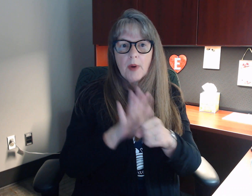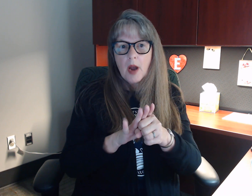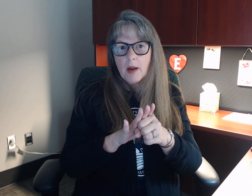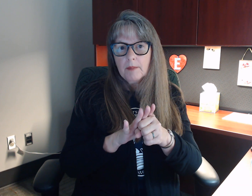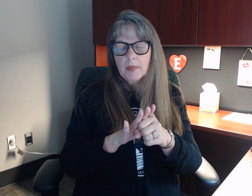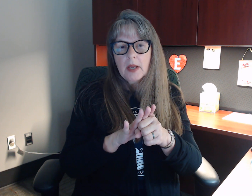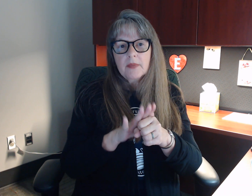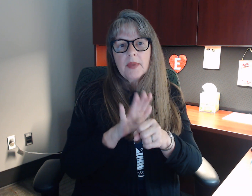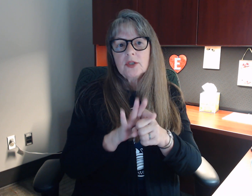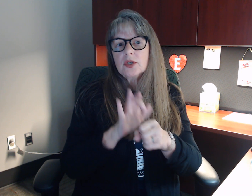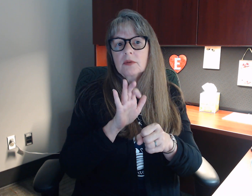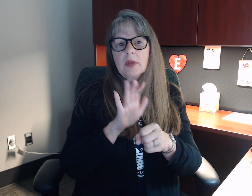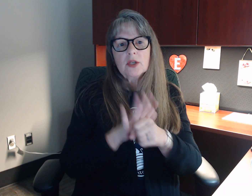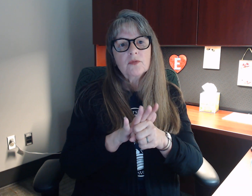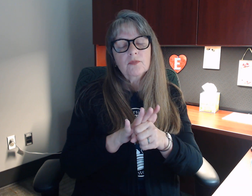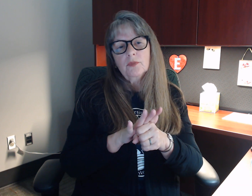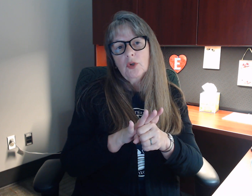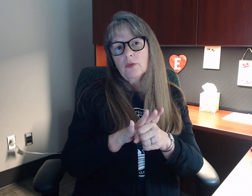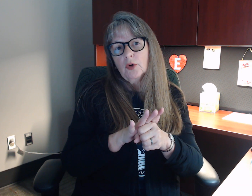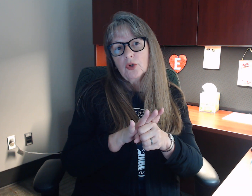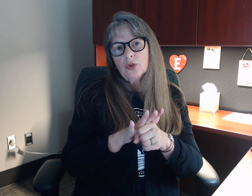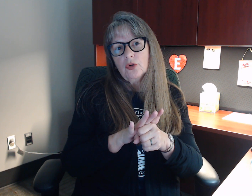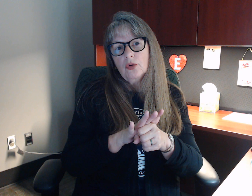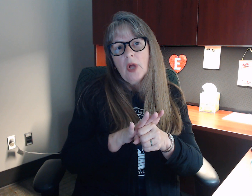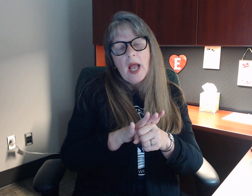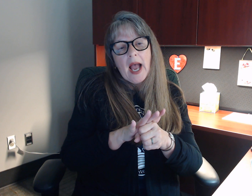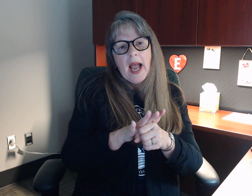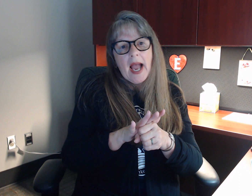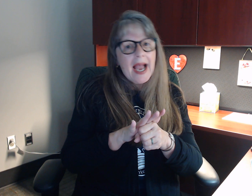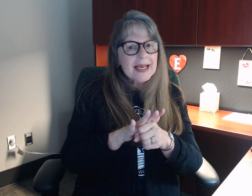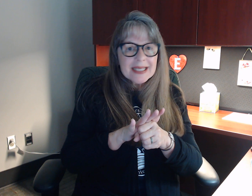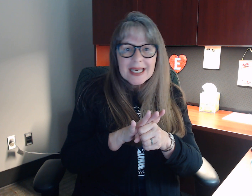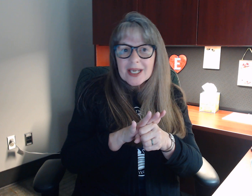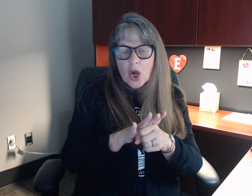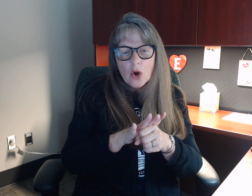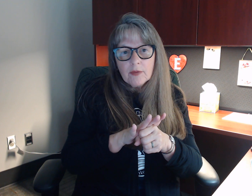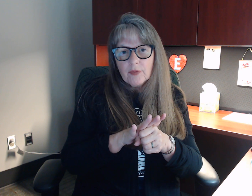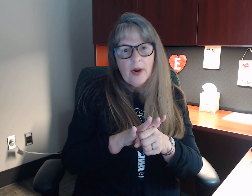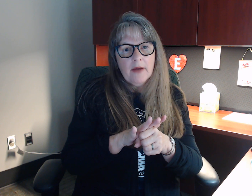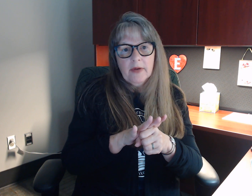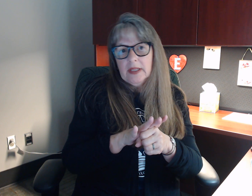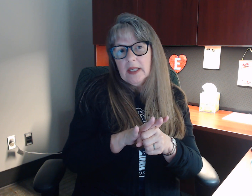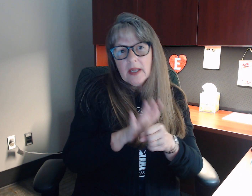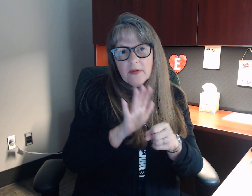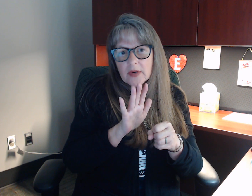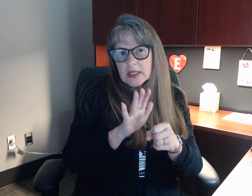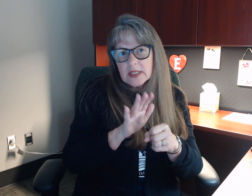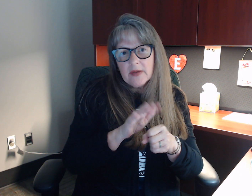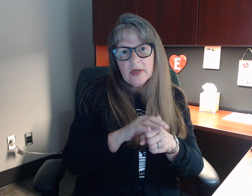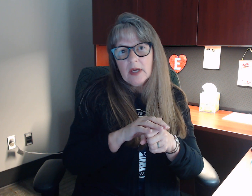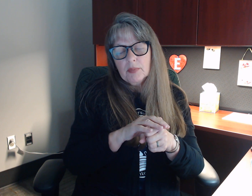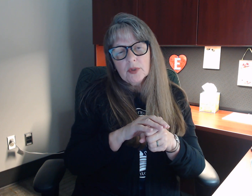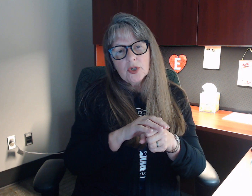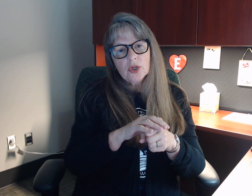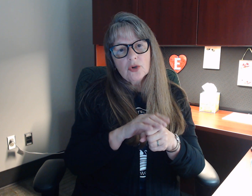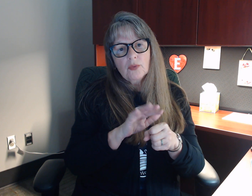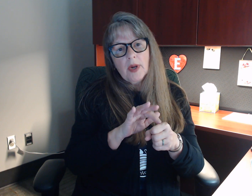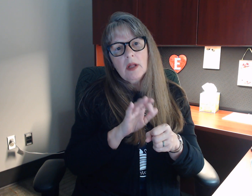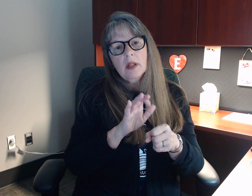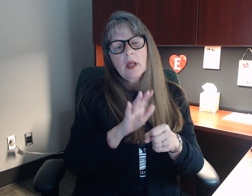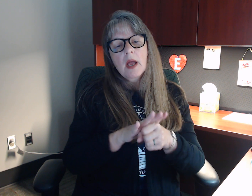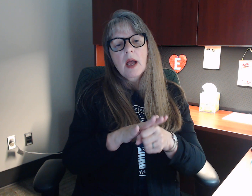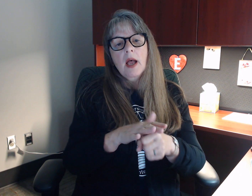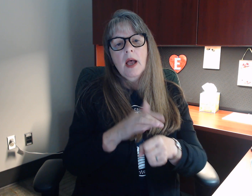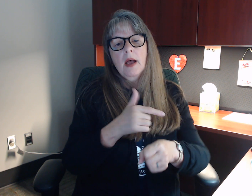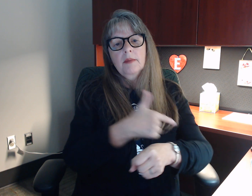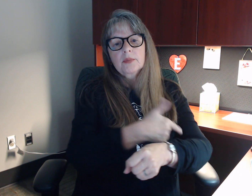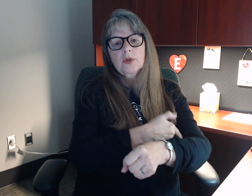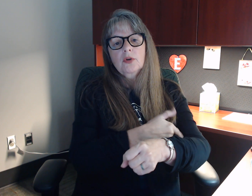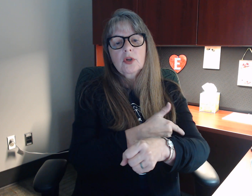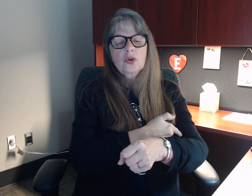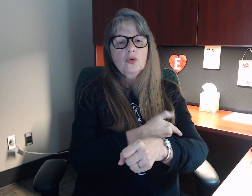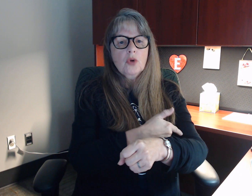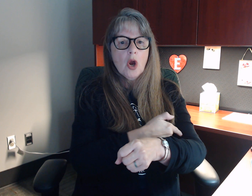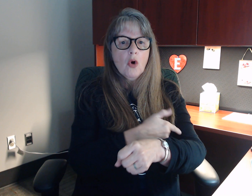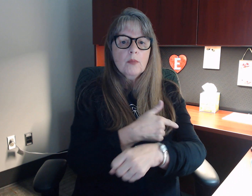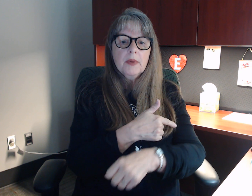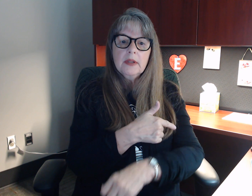pop. That's universal. I say Coke for everything, even a 7-Up or a ginger ale. So you could do Coke, but this